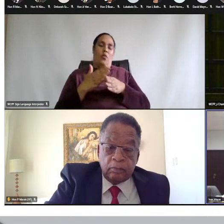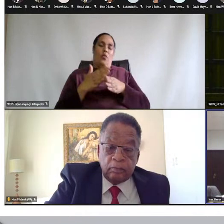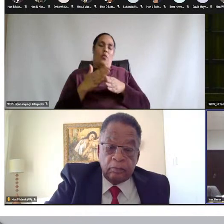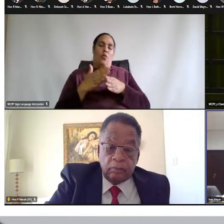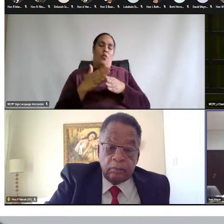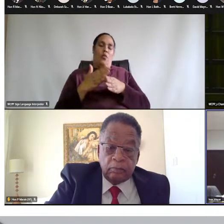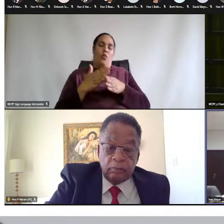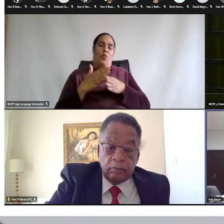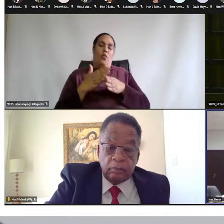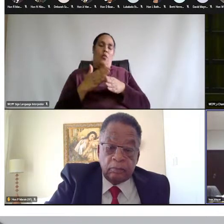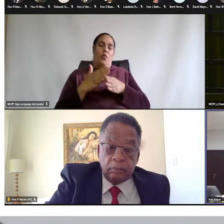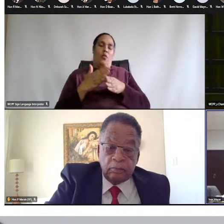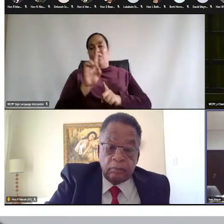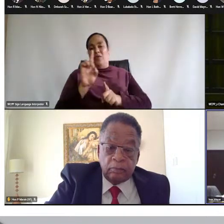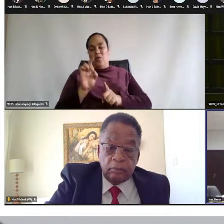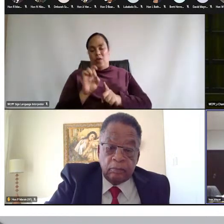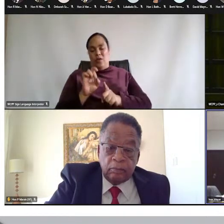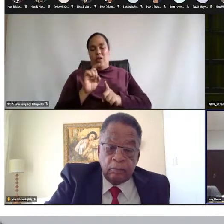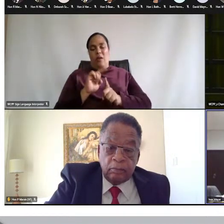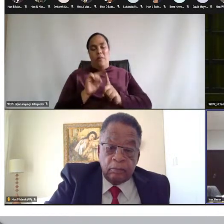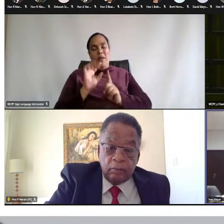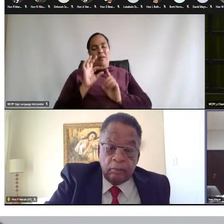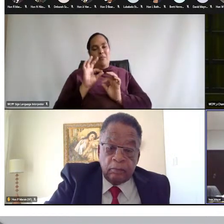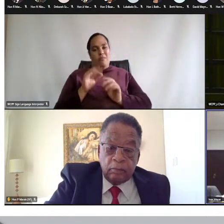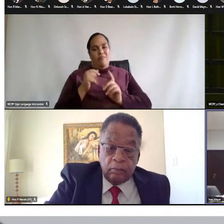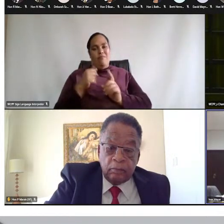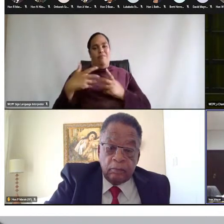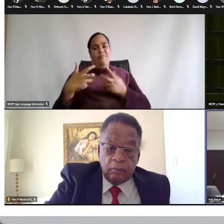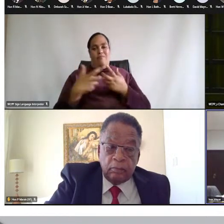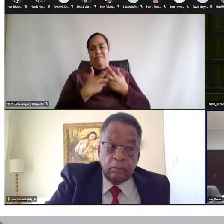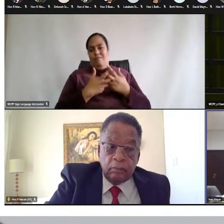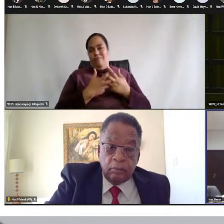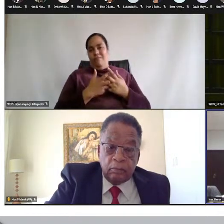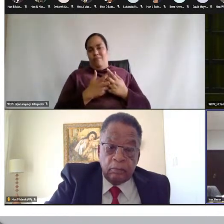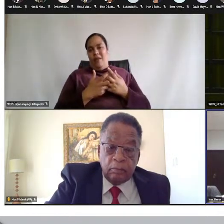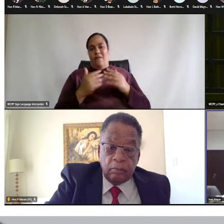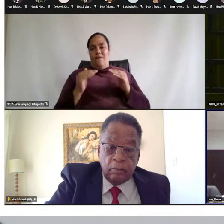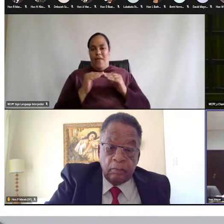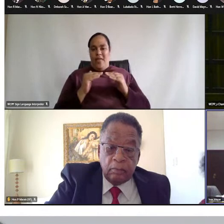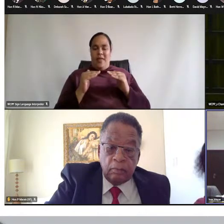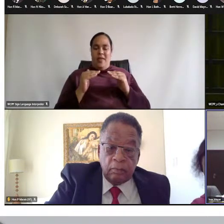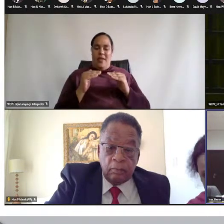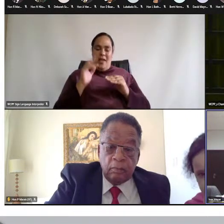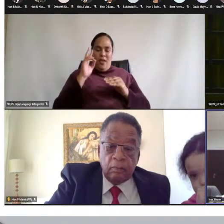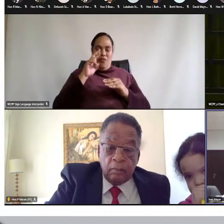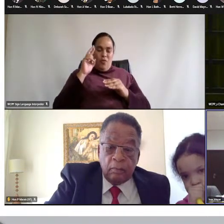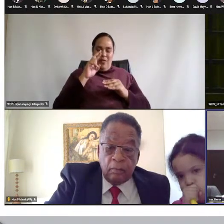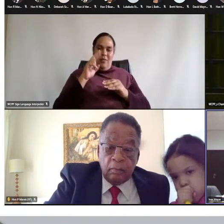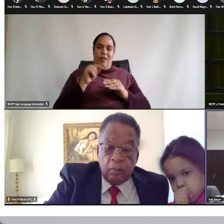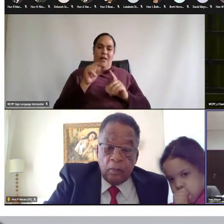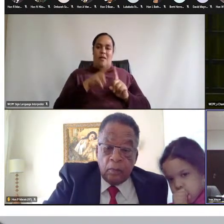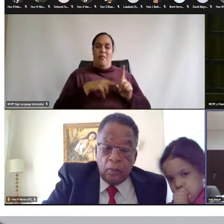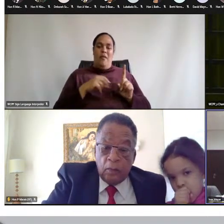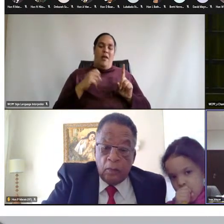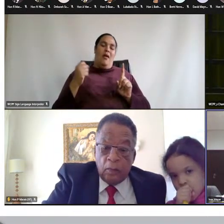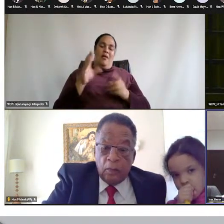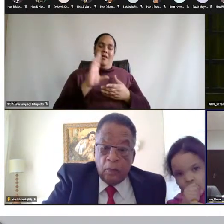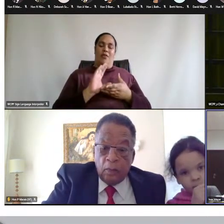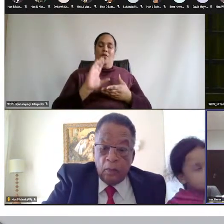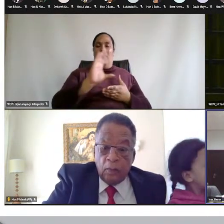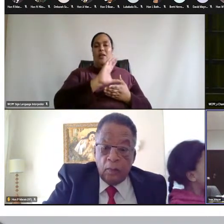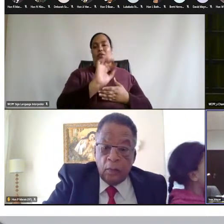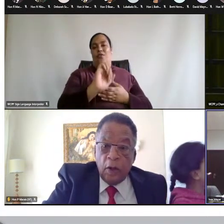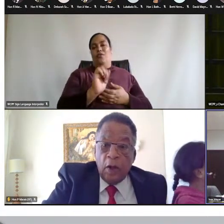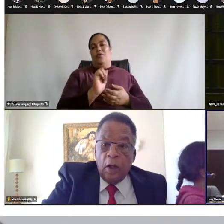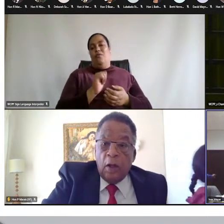diskriminasie nie. U vraag van billikheid en redelikheid, fairness en reasonableness is applied in the allocation of drought